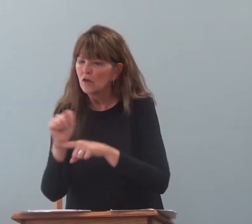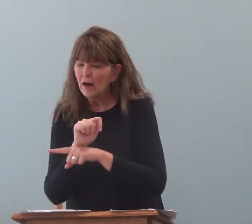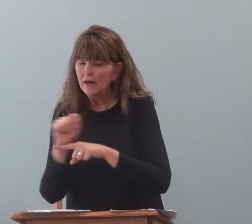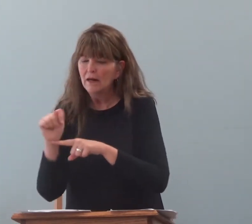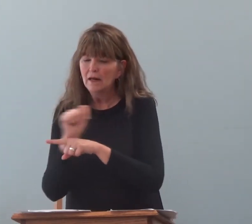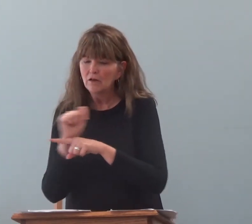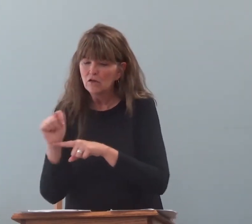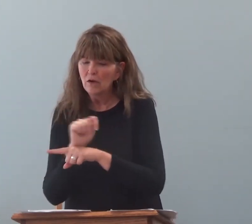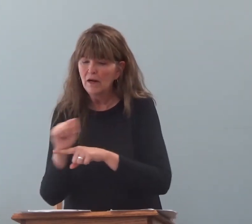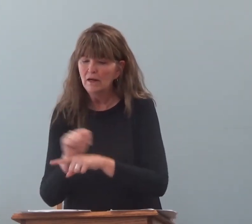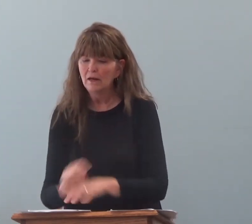practice.